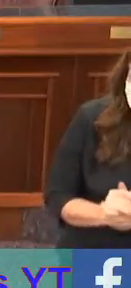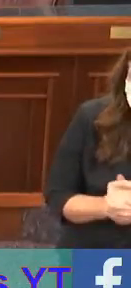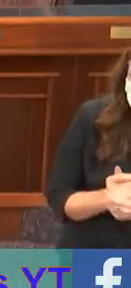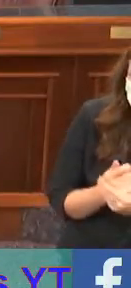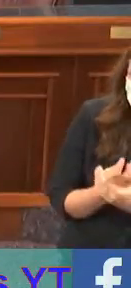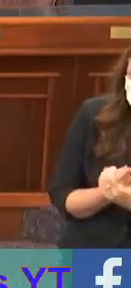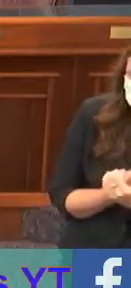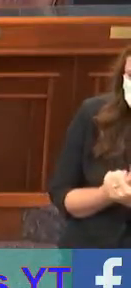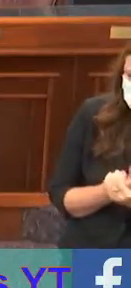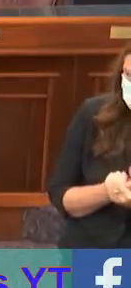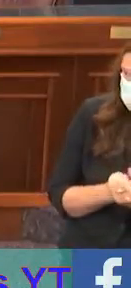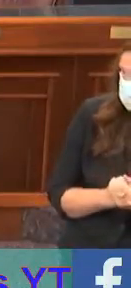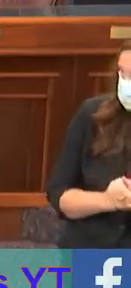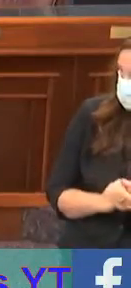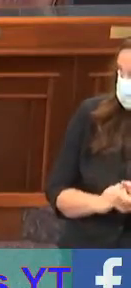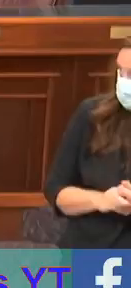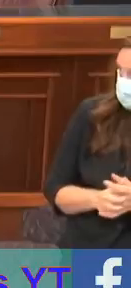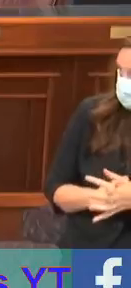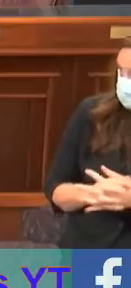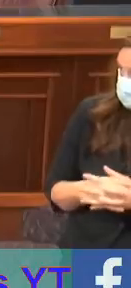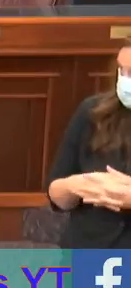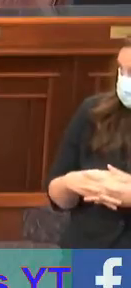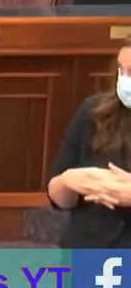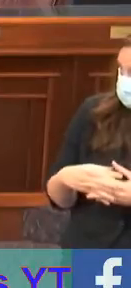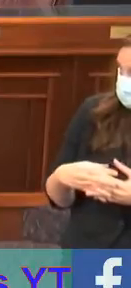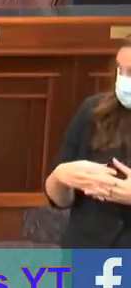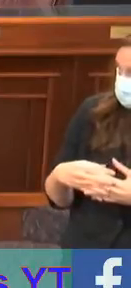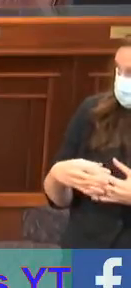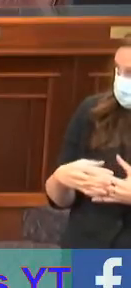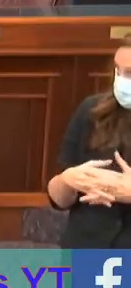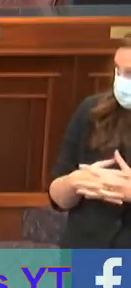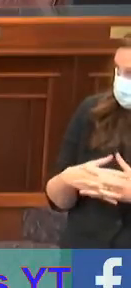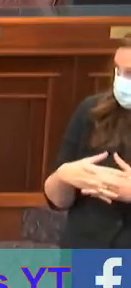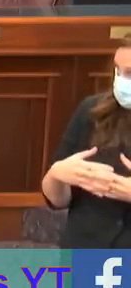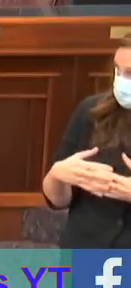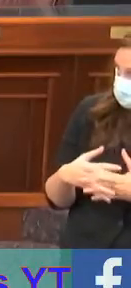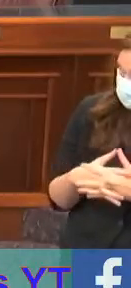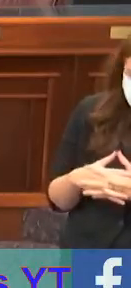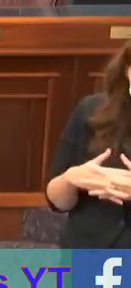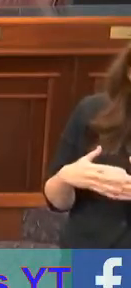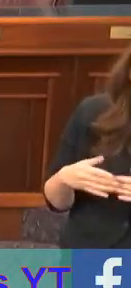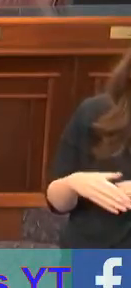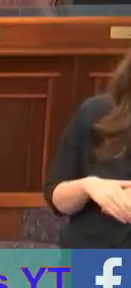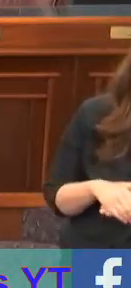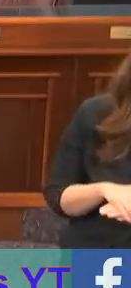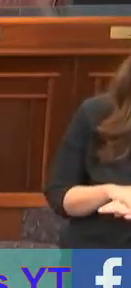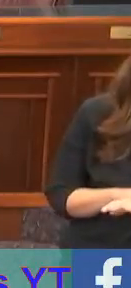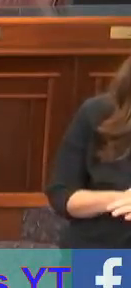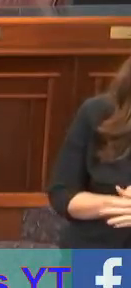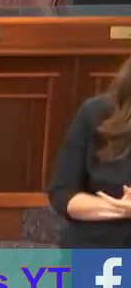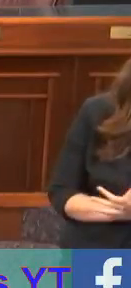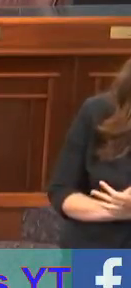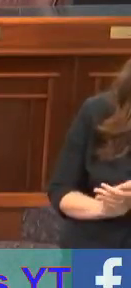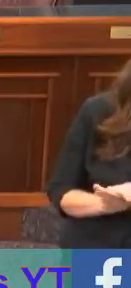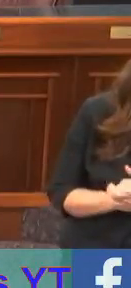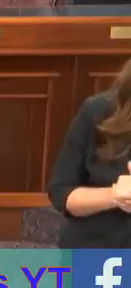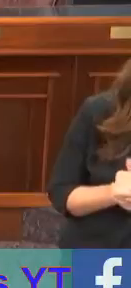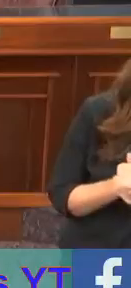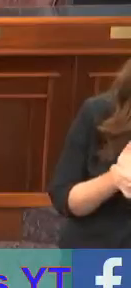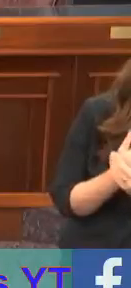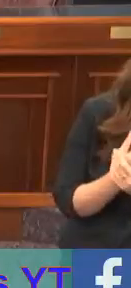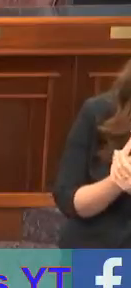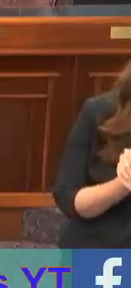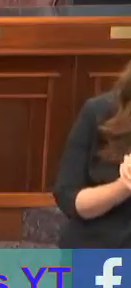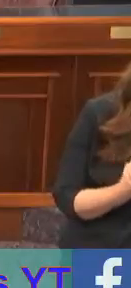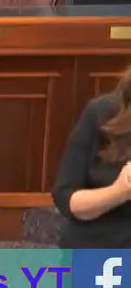fuck. Okay. All right. So, good news. So